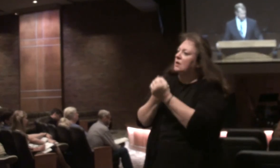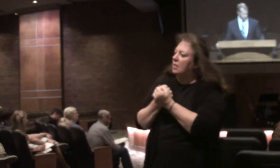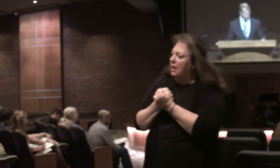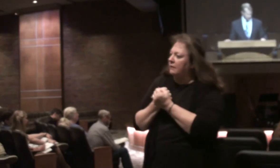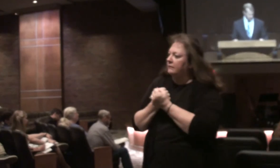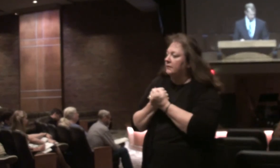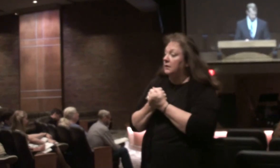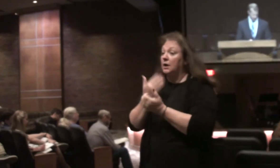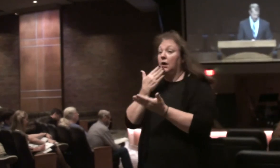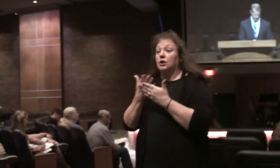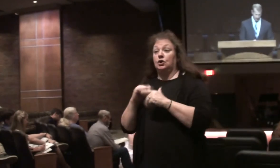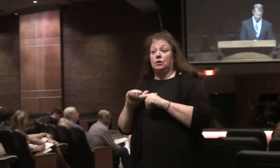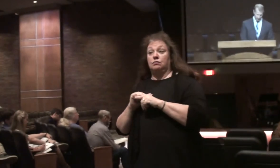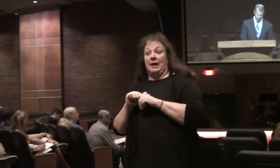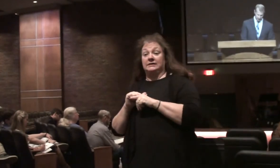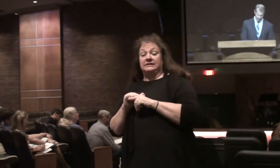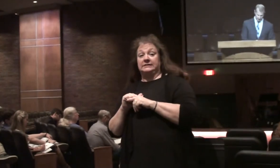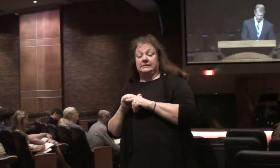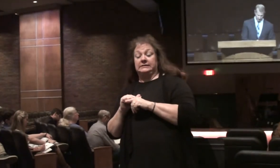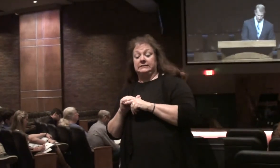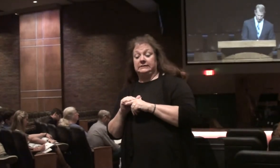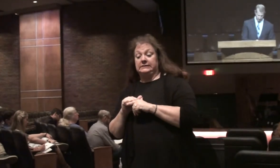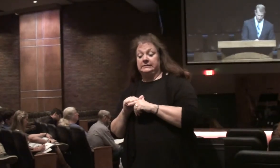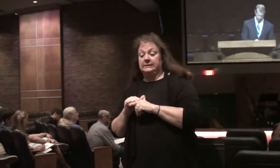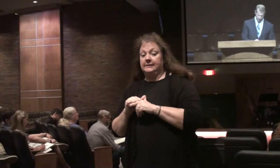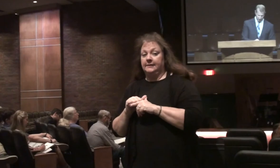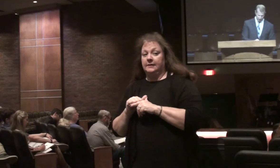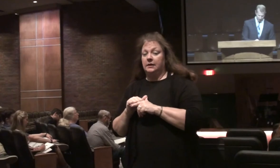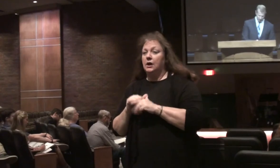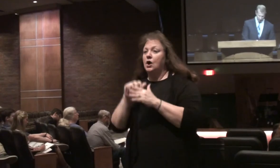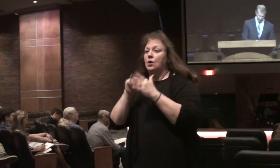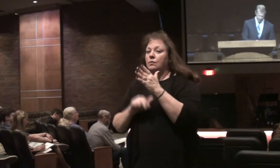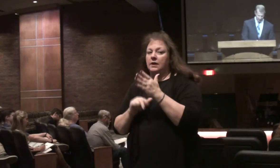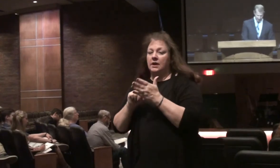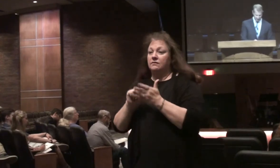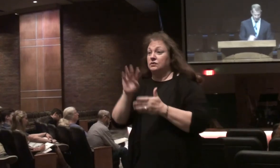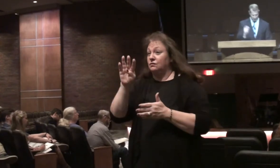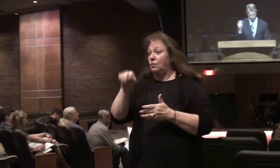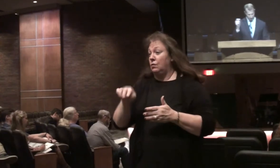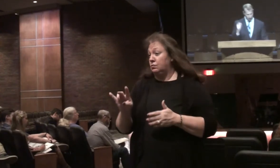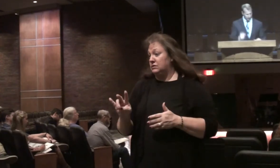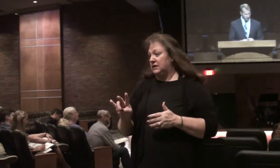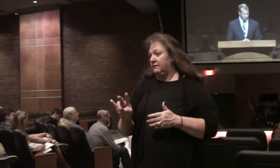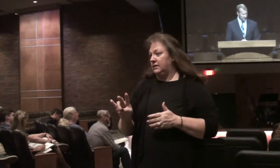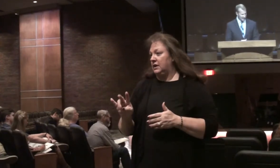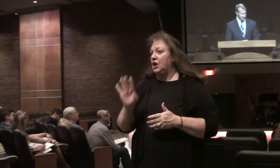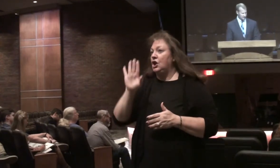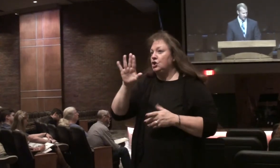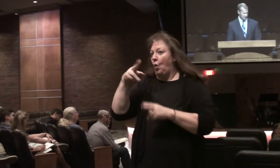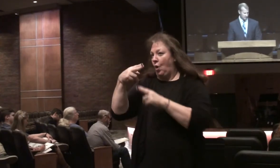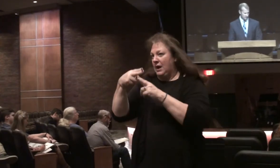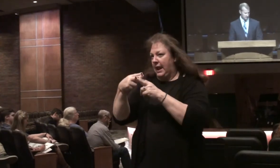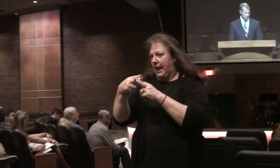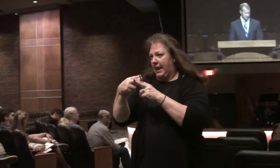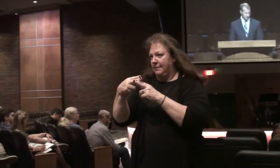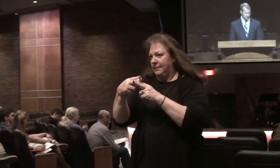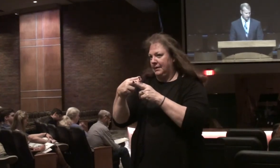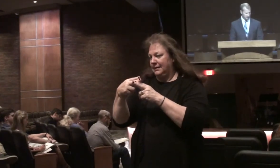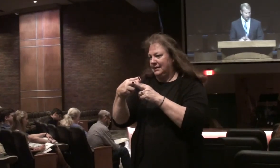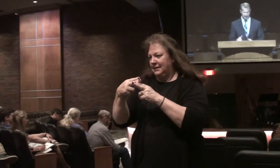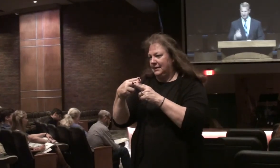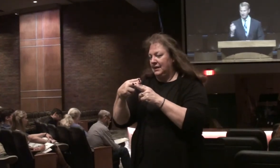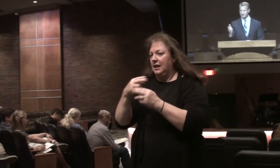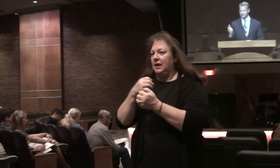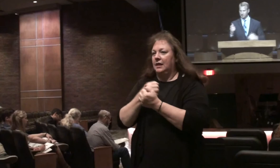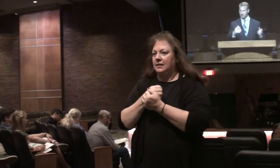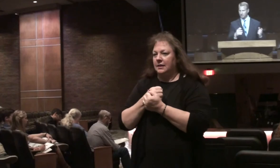exercise to do, many people have noted this, but as you read through verse 4 to 7, plug your own name in there.